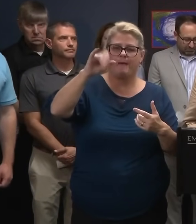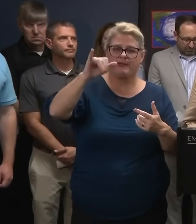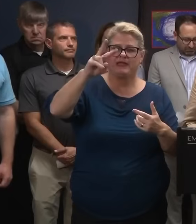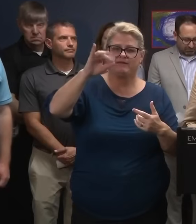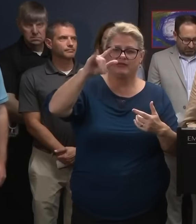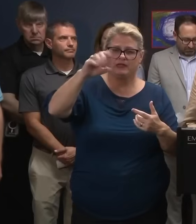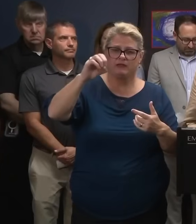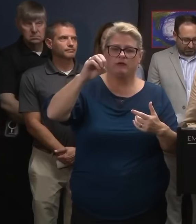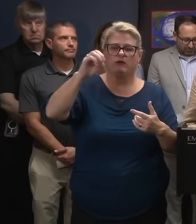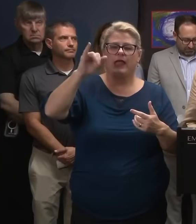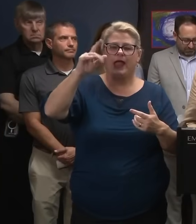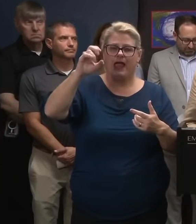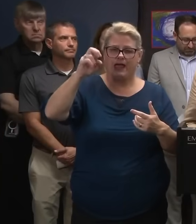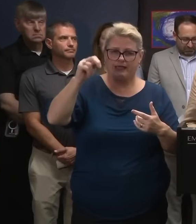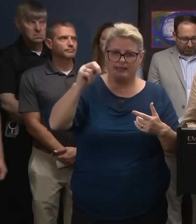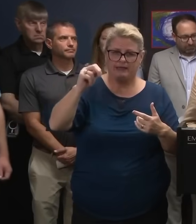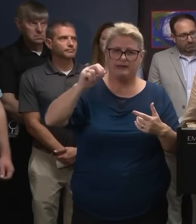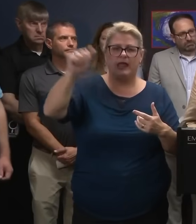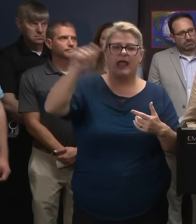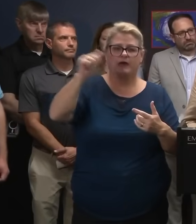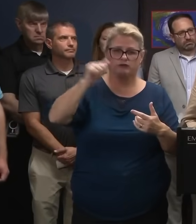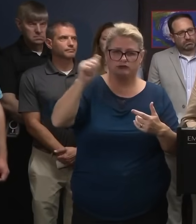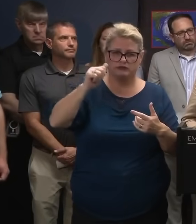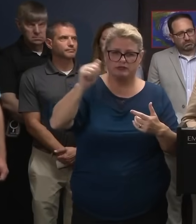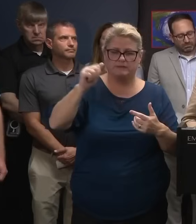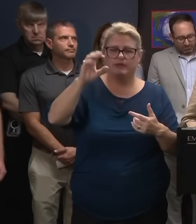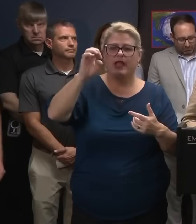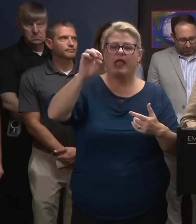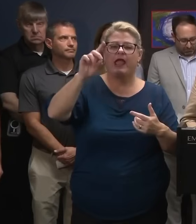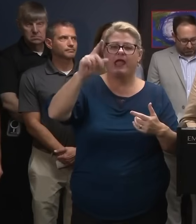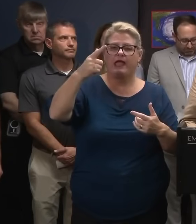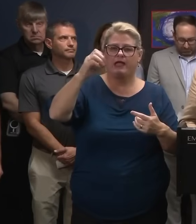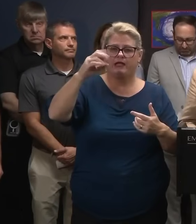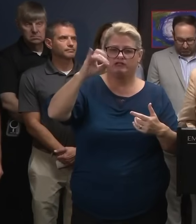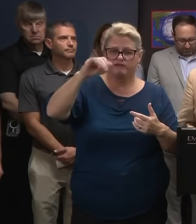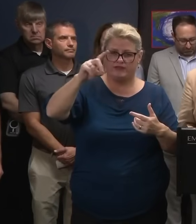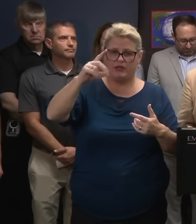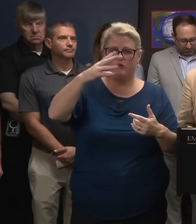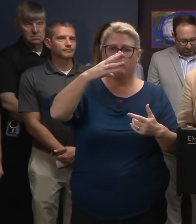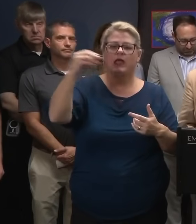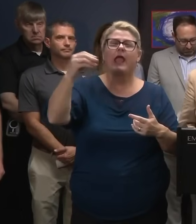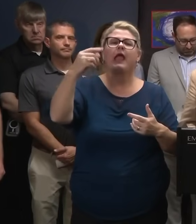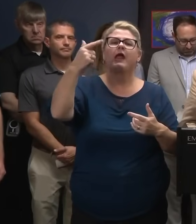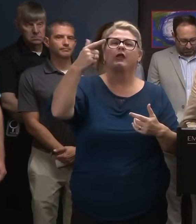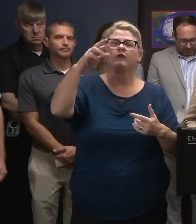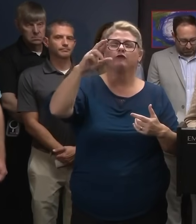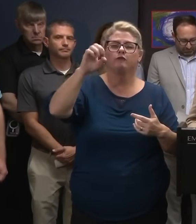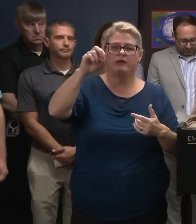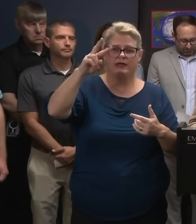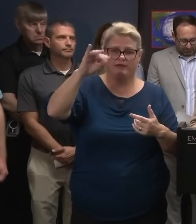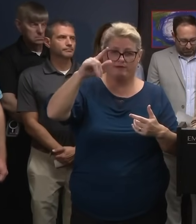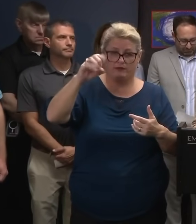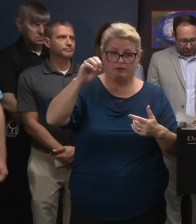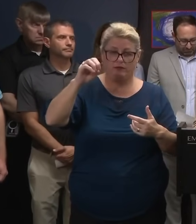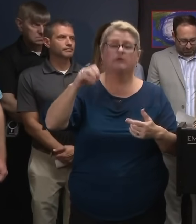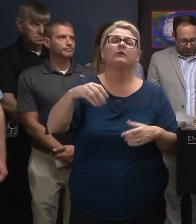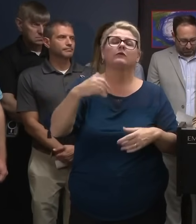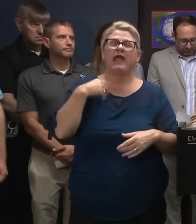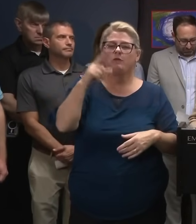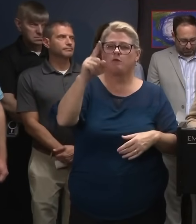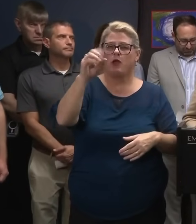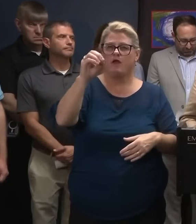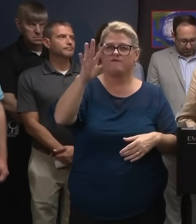Aiken, Anderson, Edgefield, and Greenville. We have assessed the condition of about 104